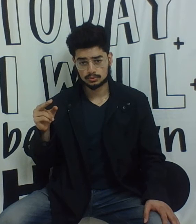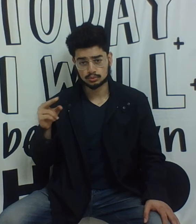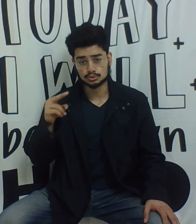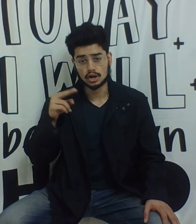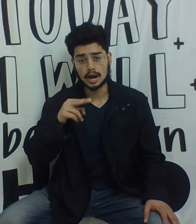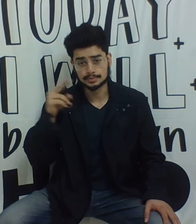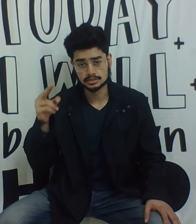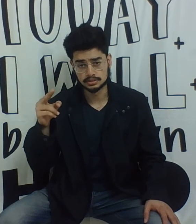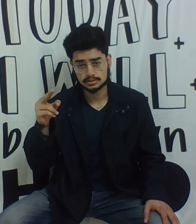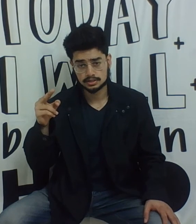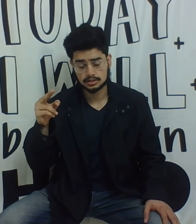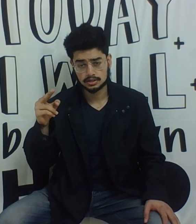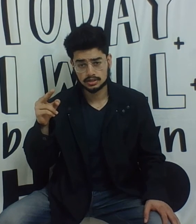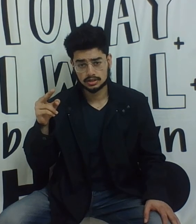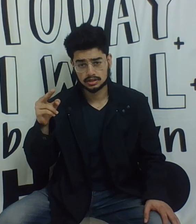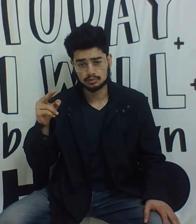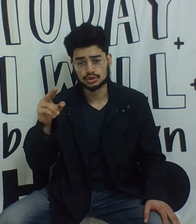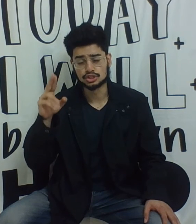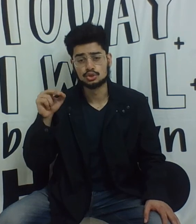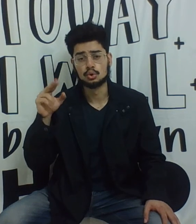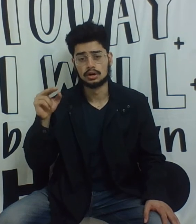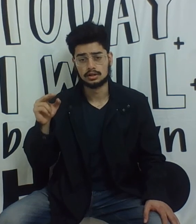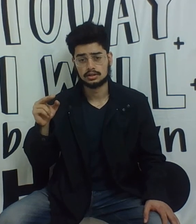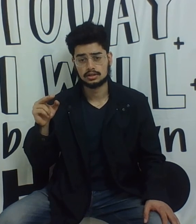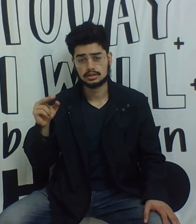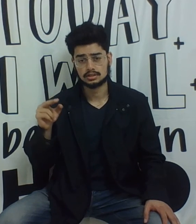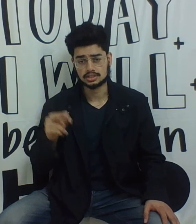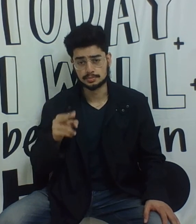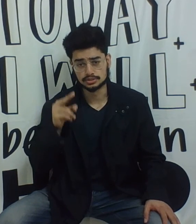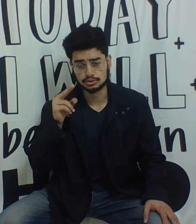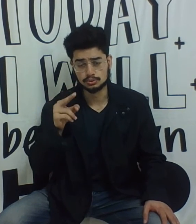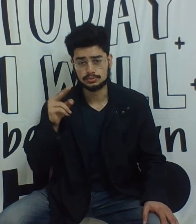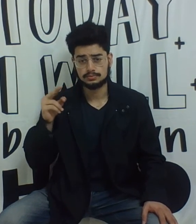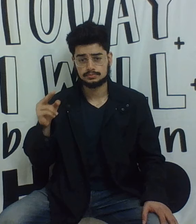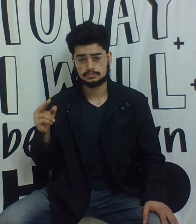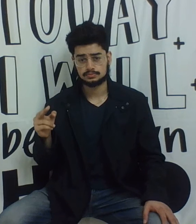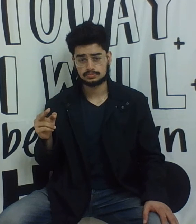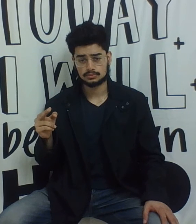will do the opposite of what a cure is meant to do.